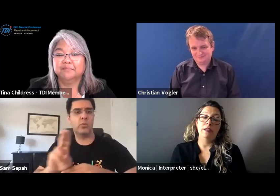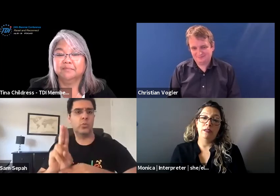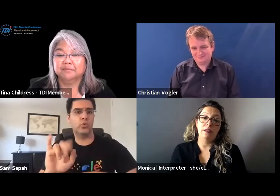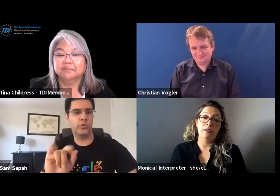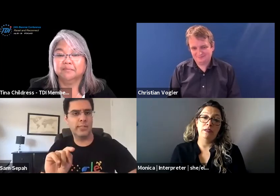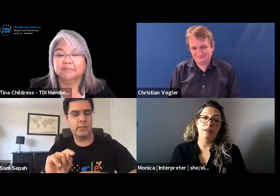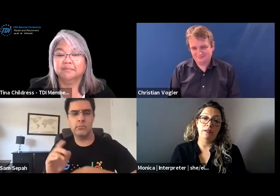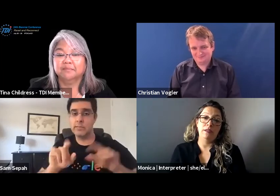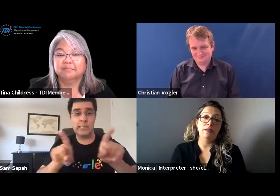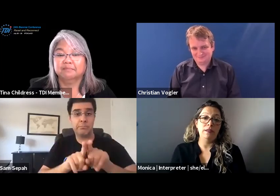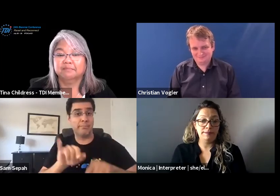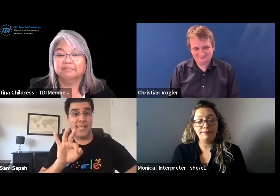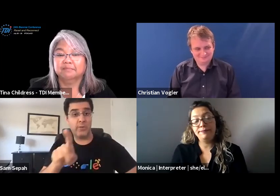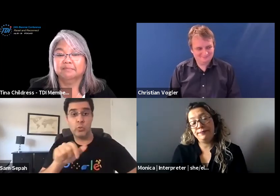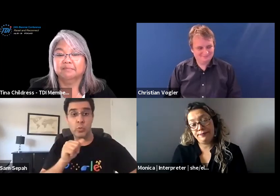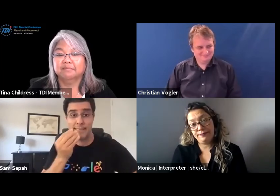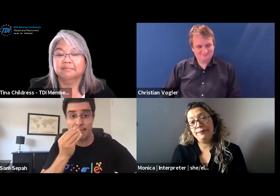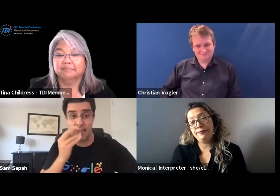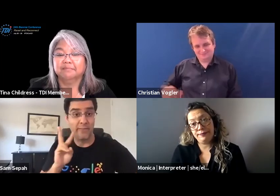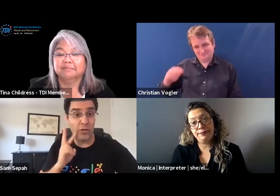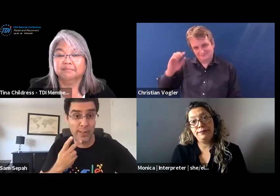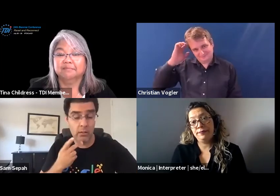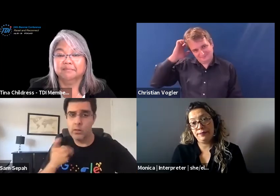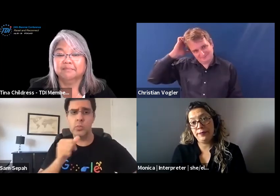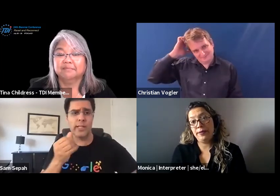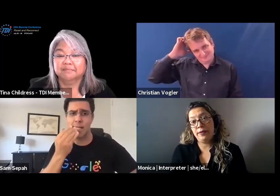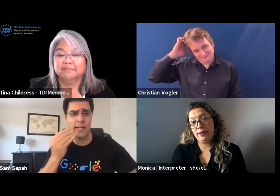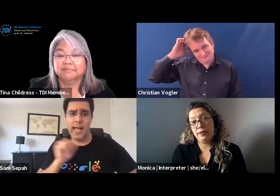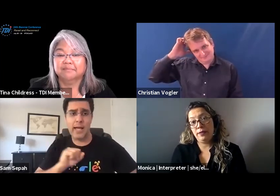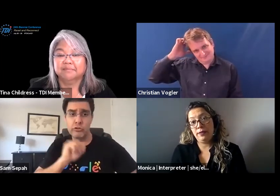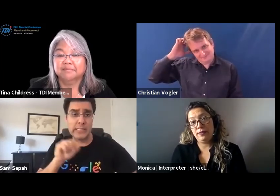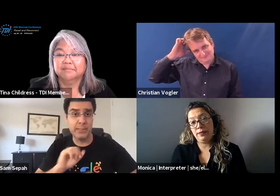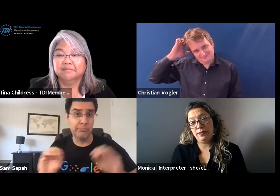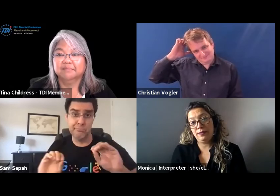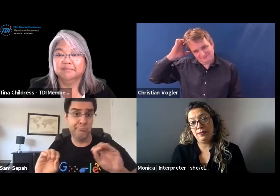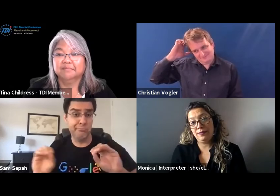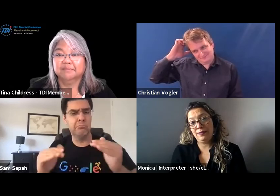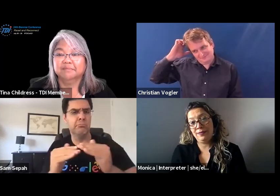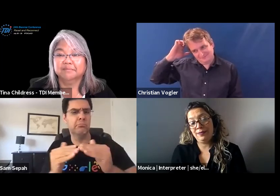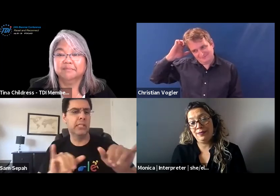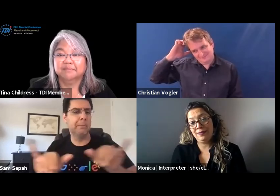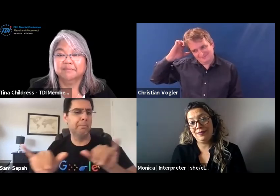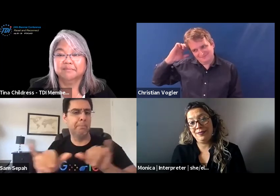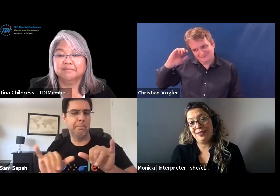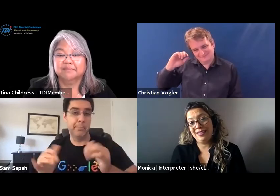But I would say we need to use it. And, it's just like if you don't eat your vegetables, you don't get to get your ice cream.